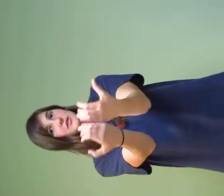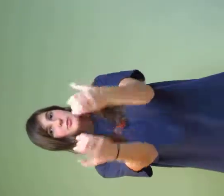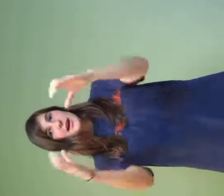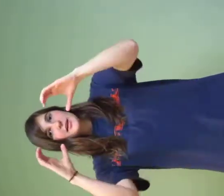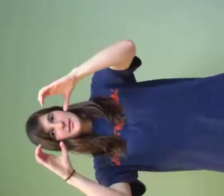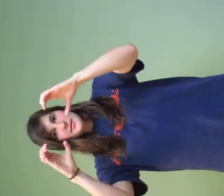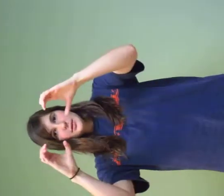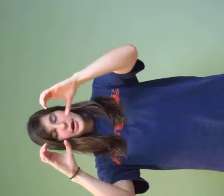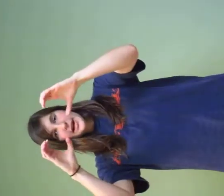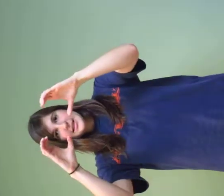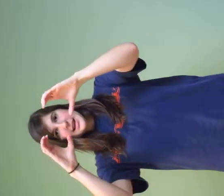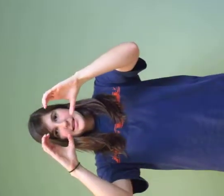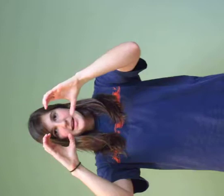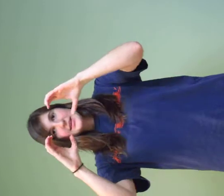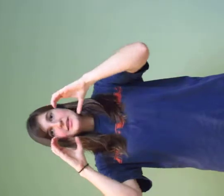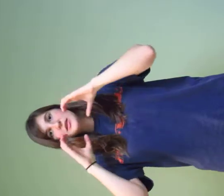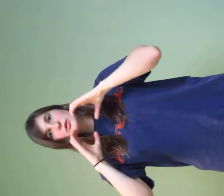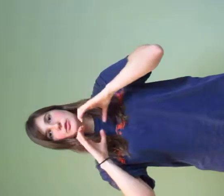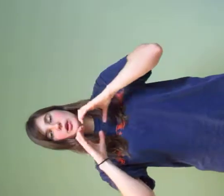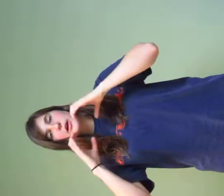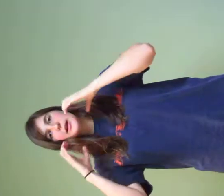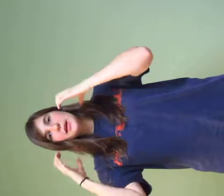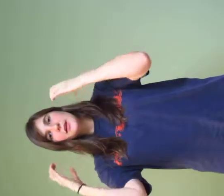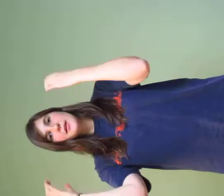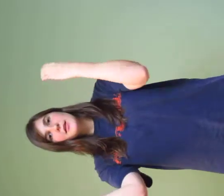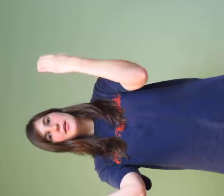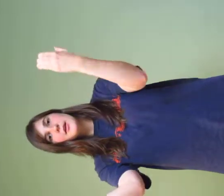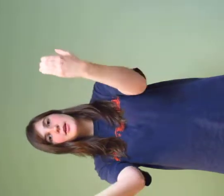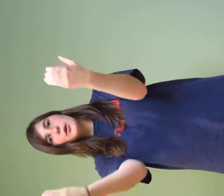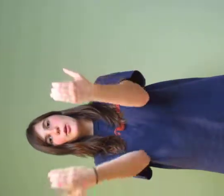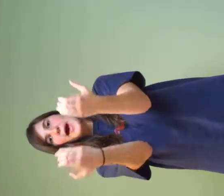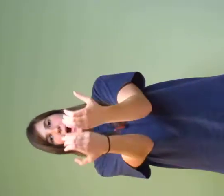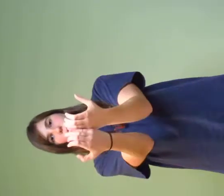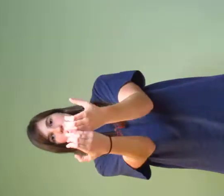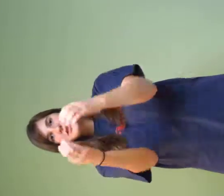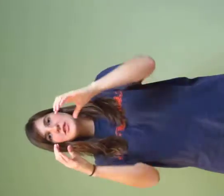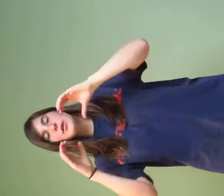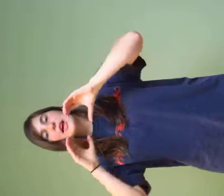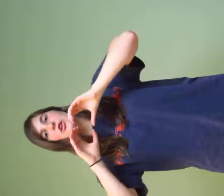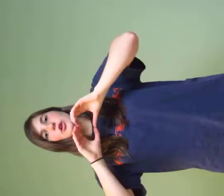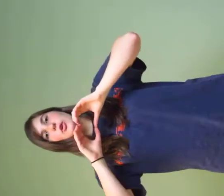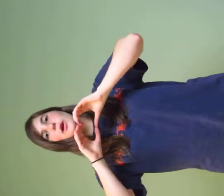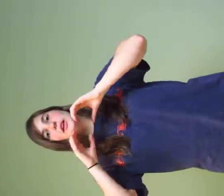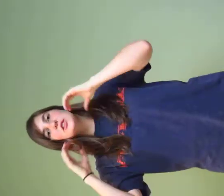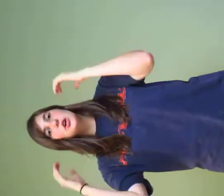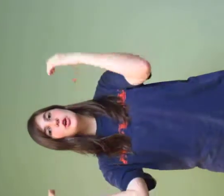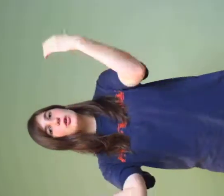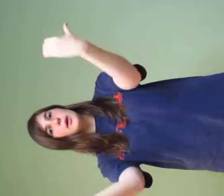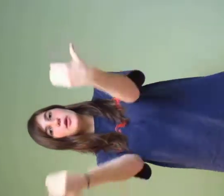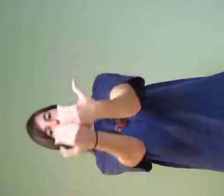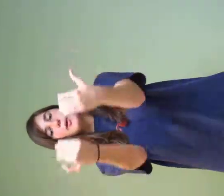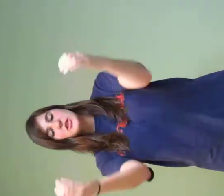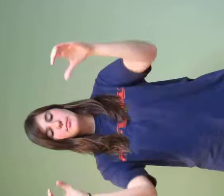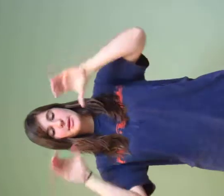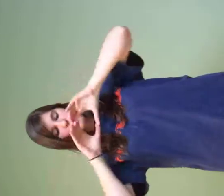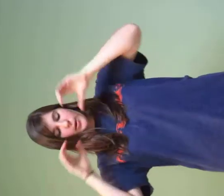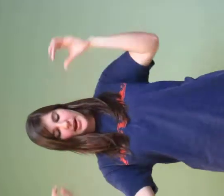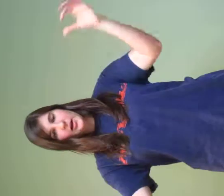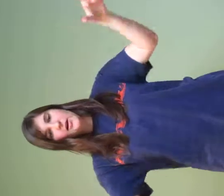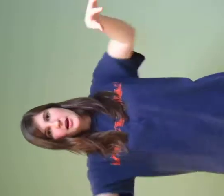make your hands like this. You start here and you go out. So like you're going in a circle around a whole bunch of people right here.